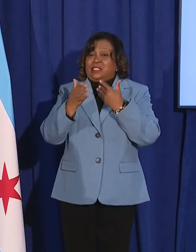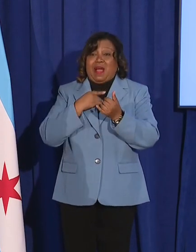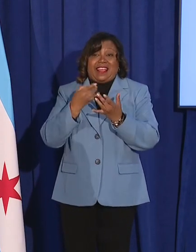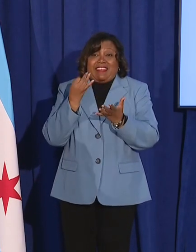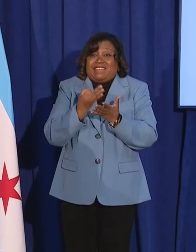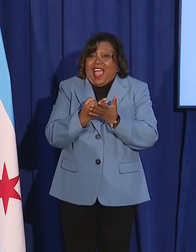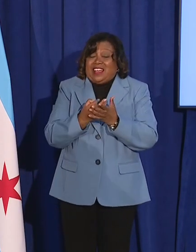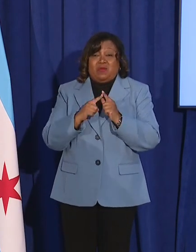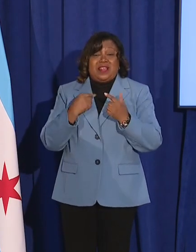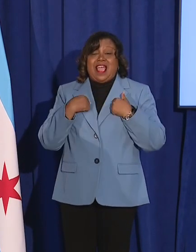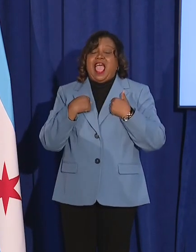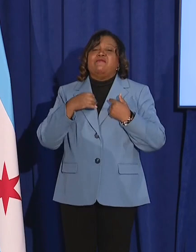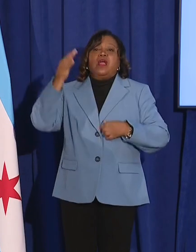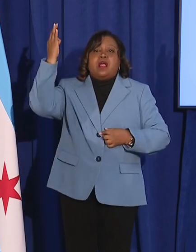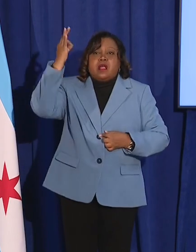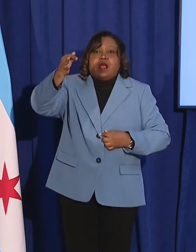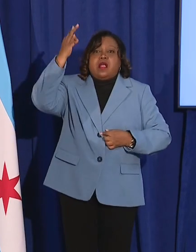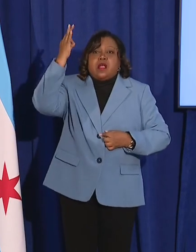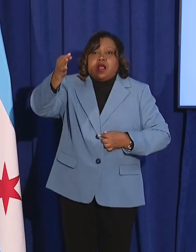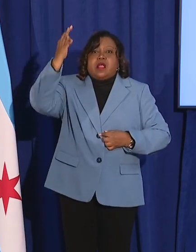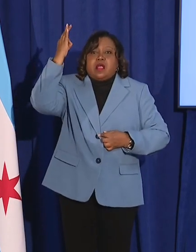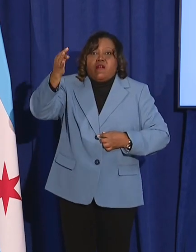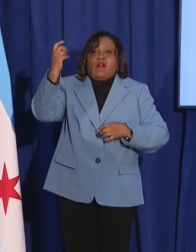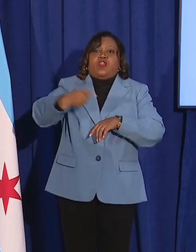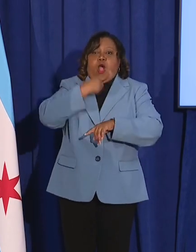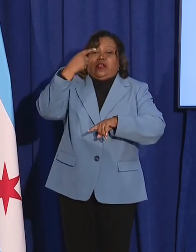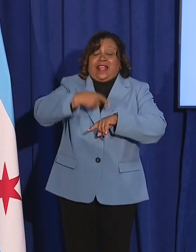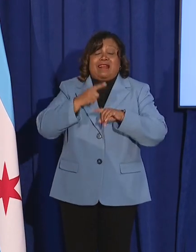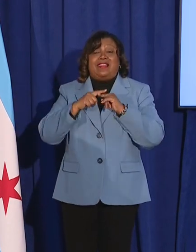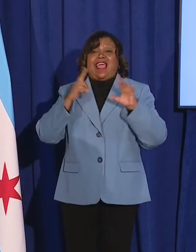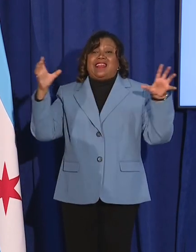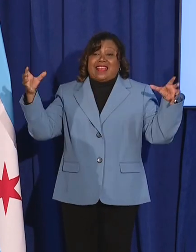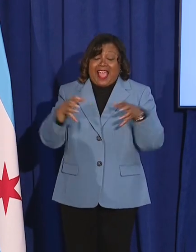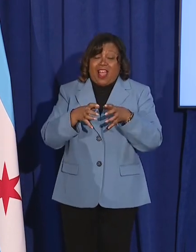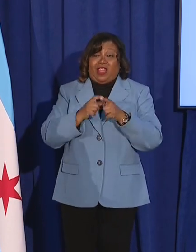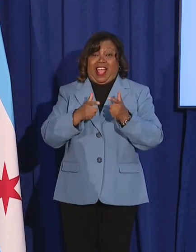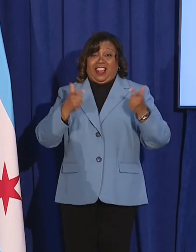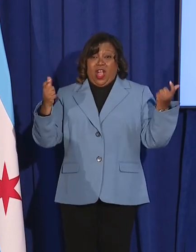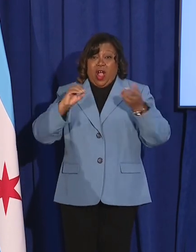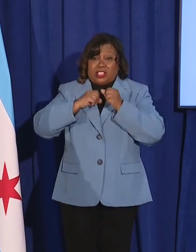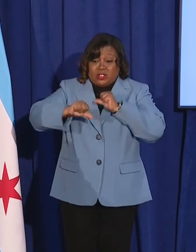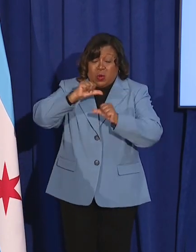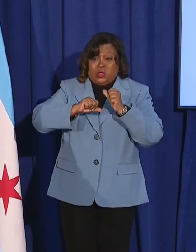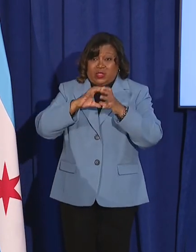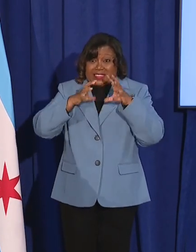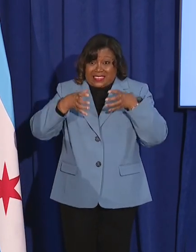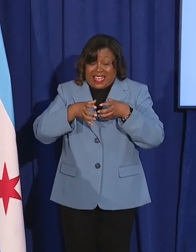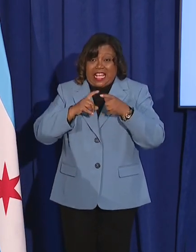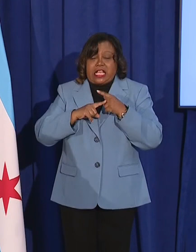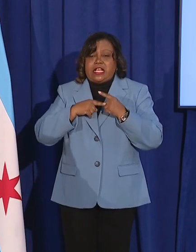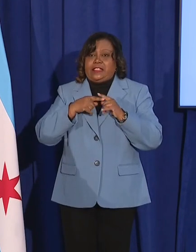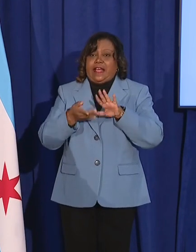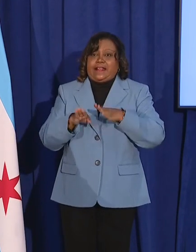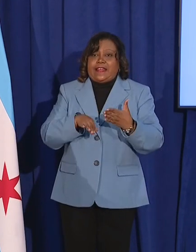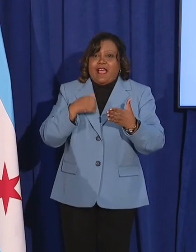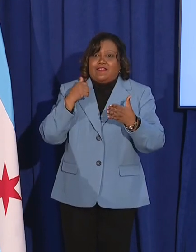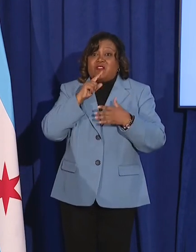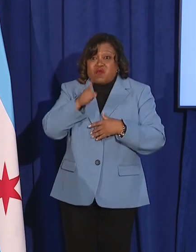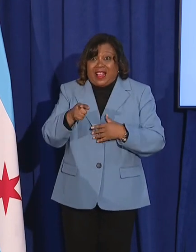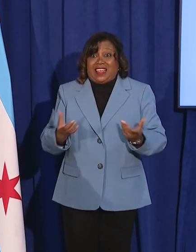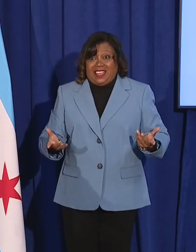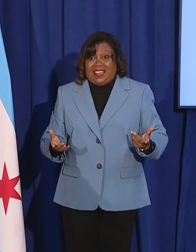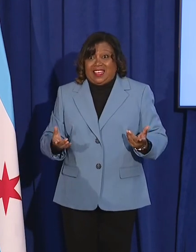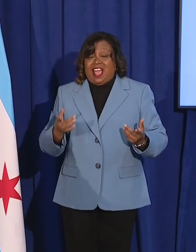fact that we have been preaching for months now that gathering in large social settings is a death knell,